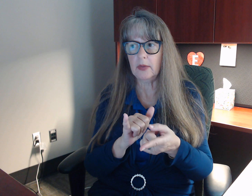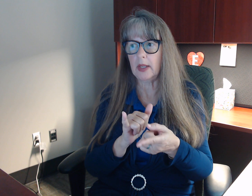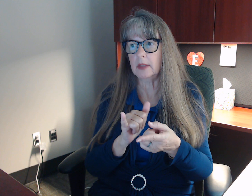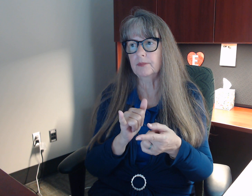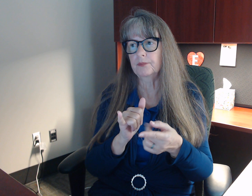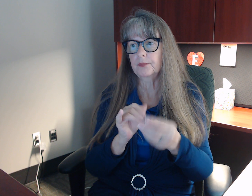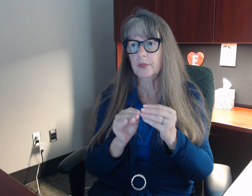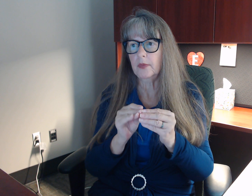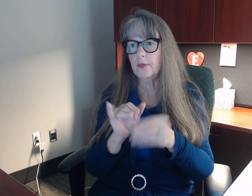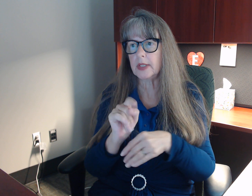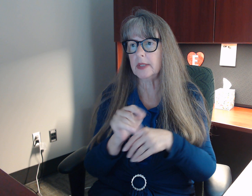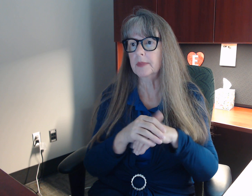can fix it.